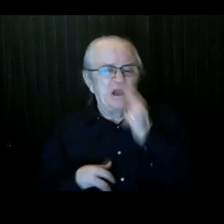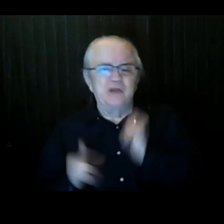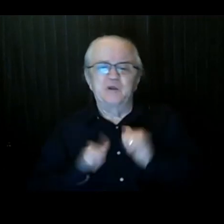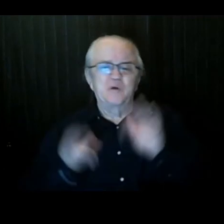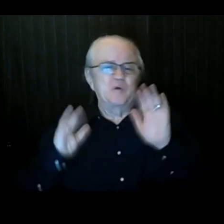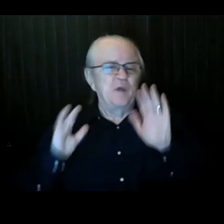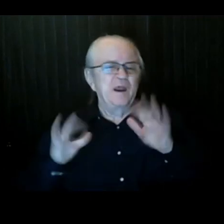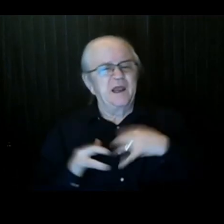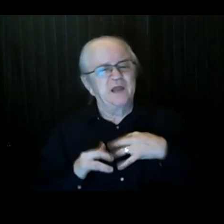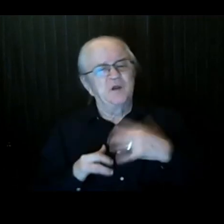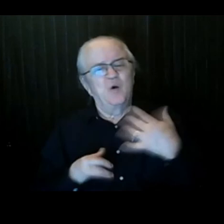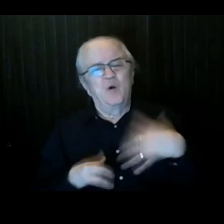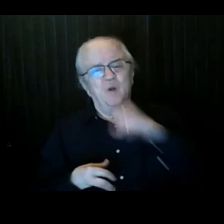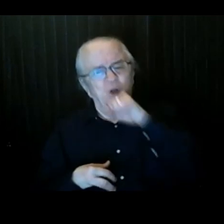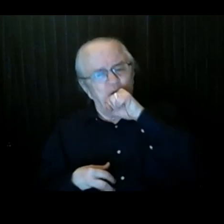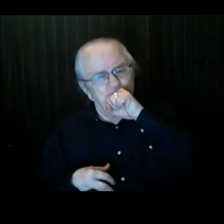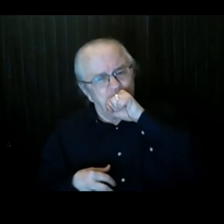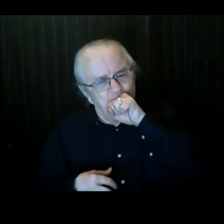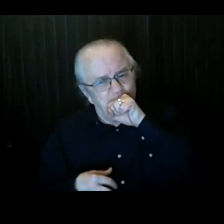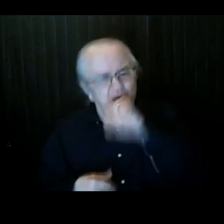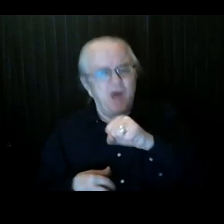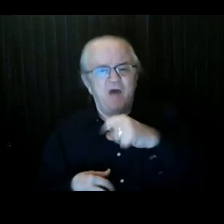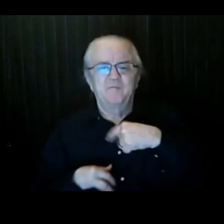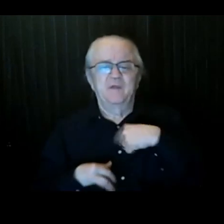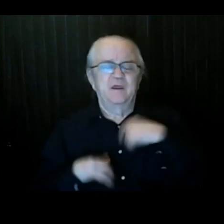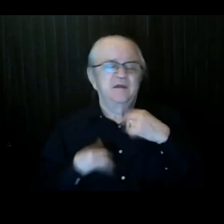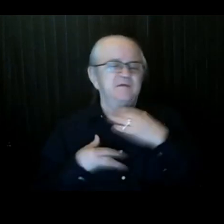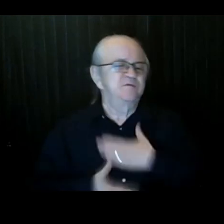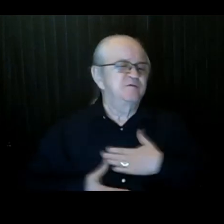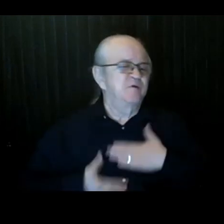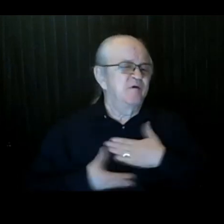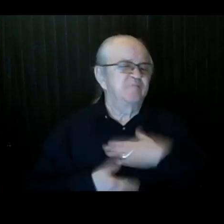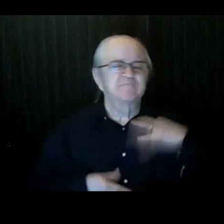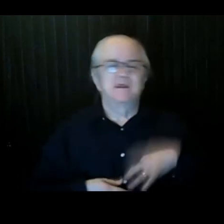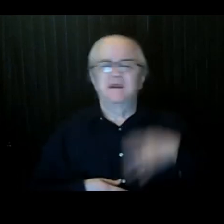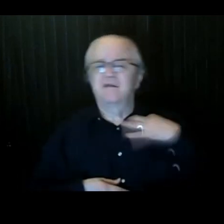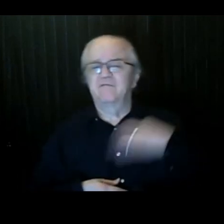adored me and how grateful she was for the workshop. It felt like it was an hour.